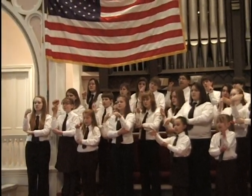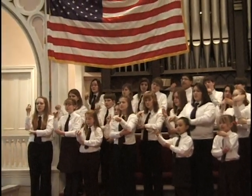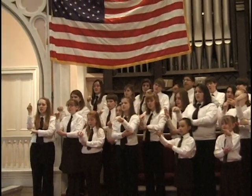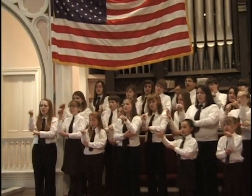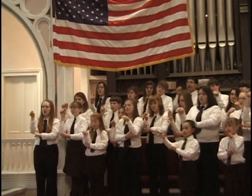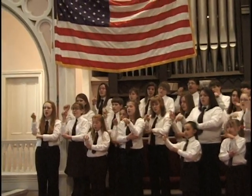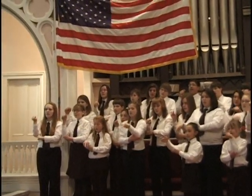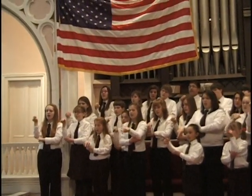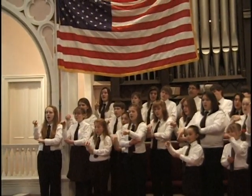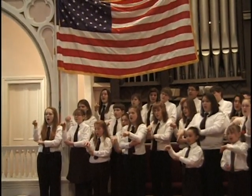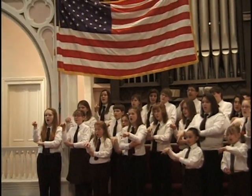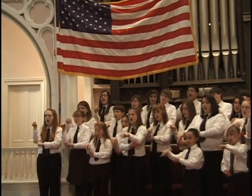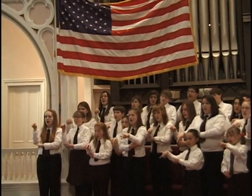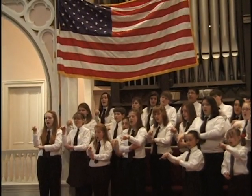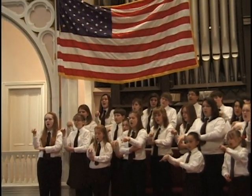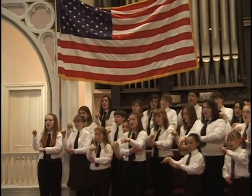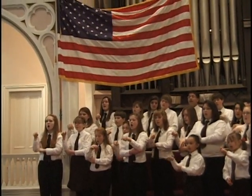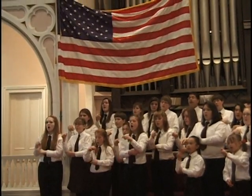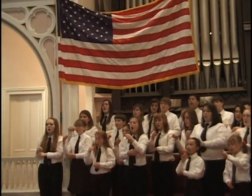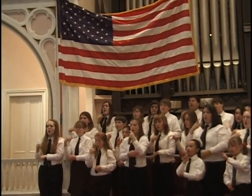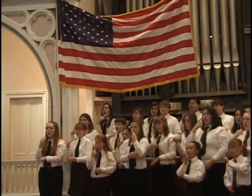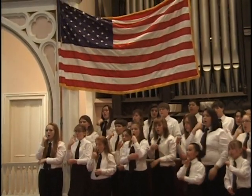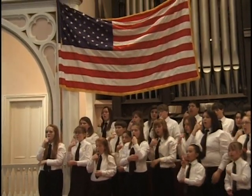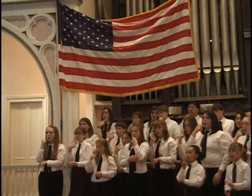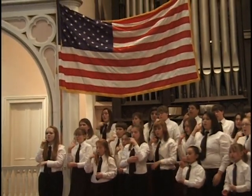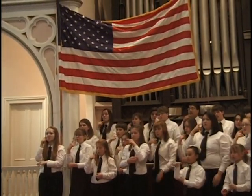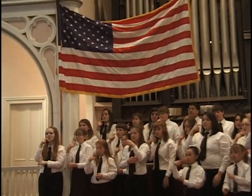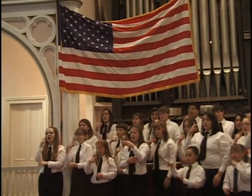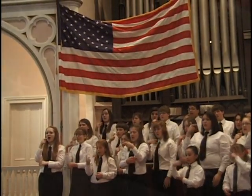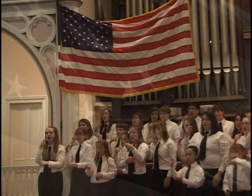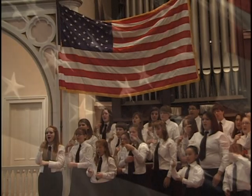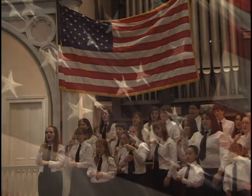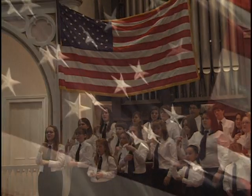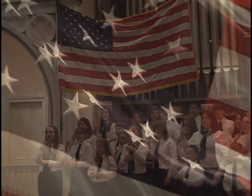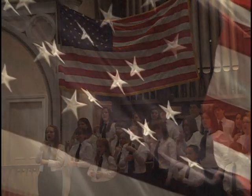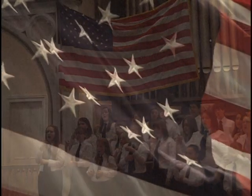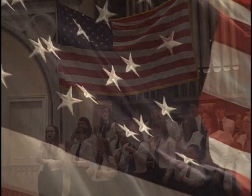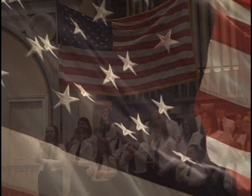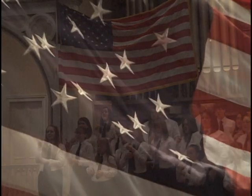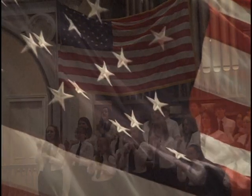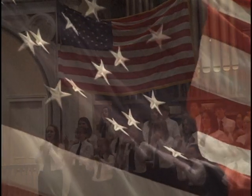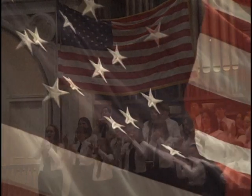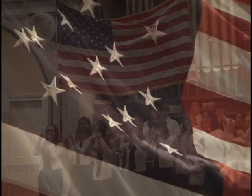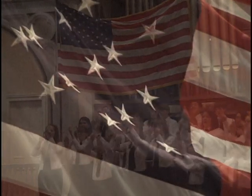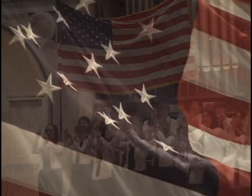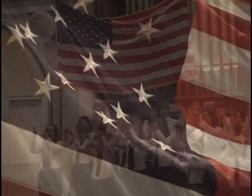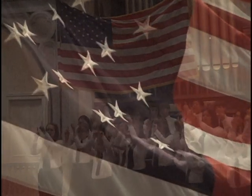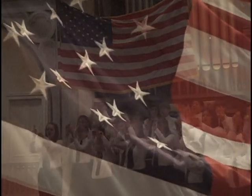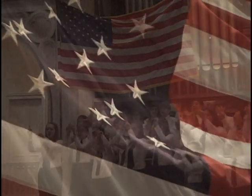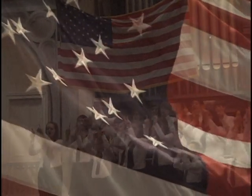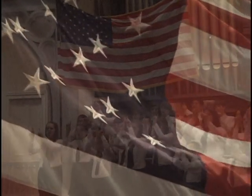still there. Oh, say does that star